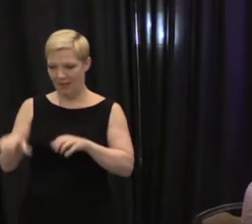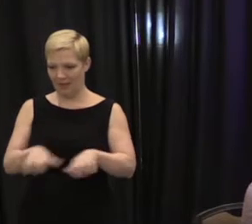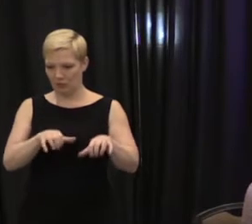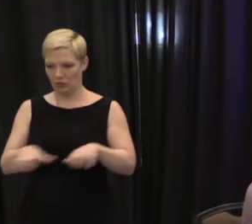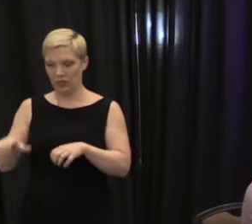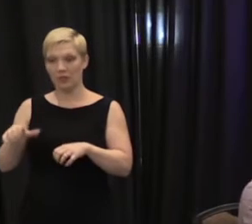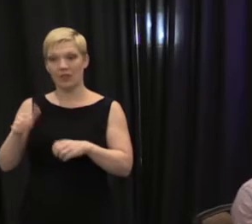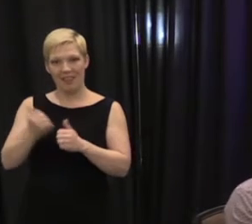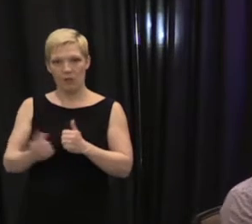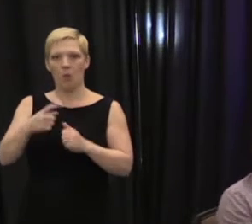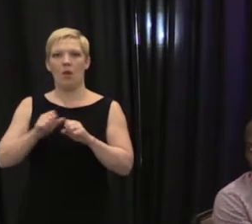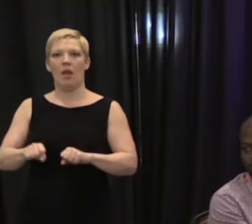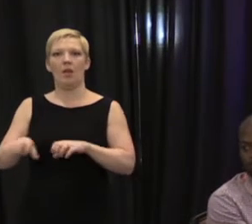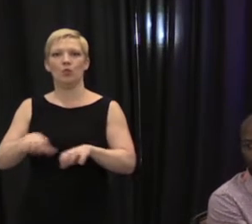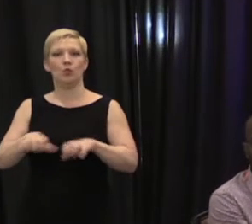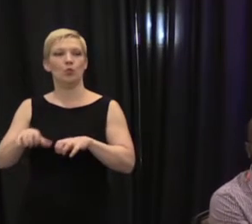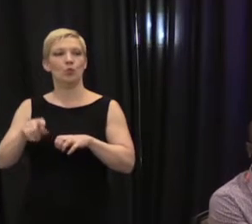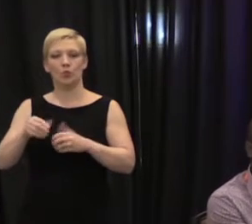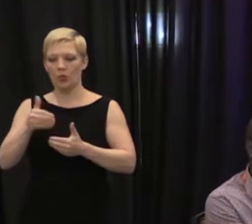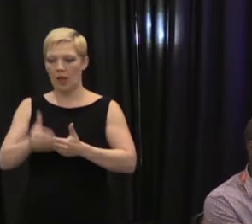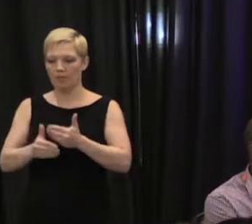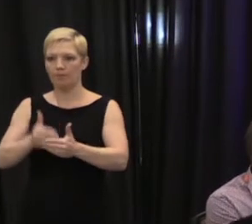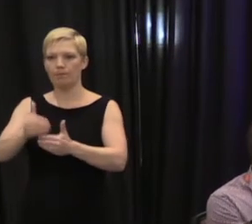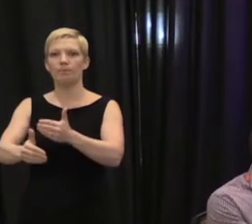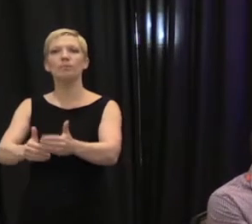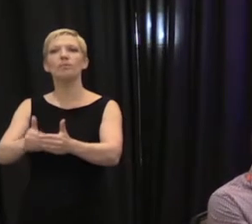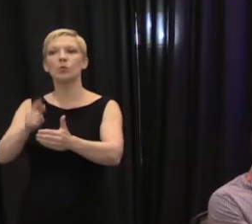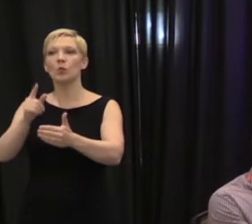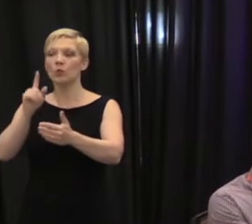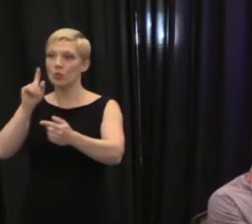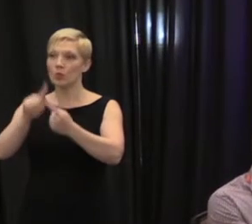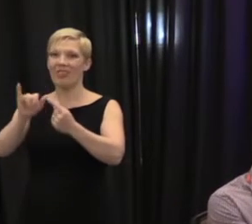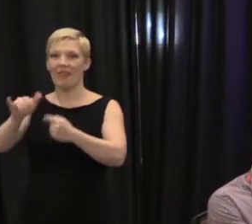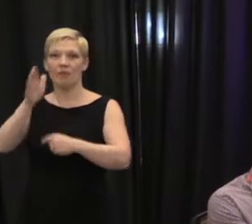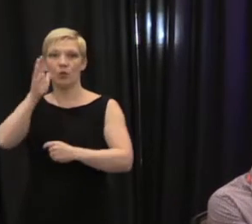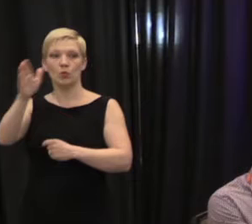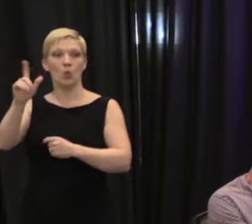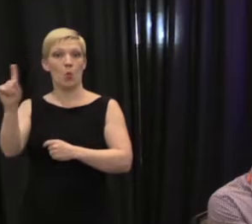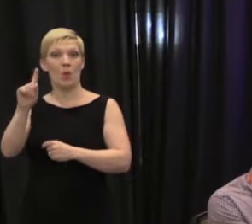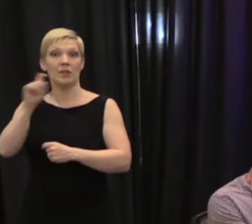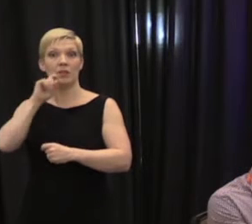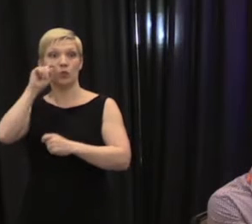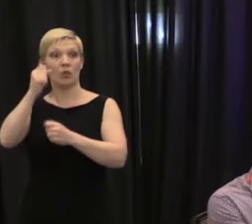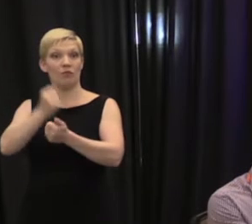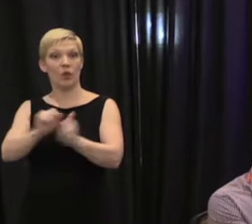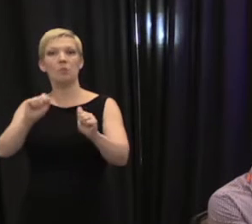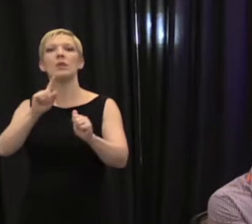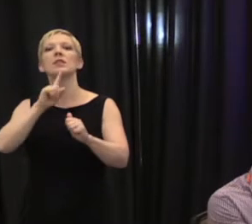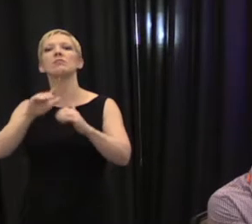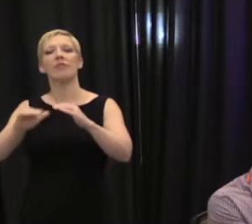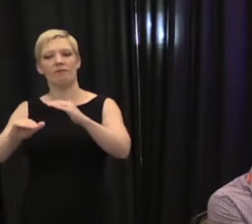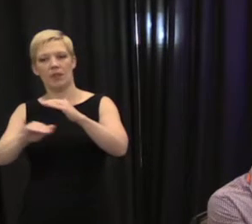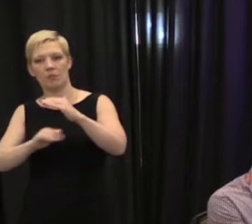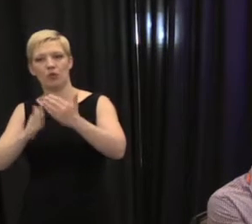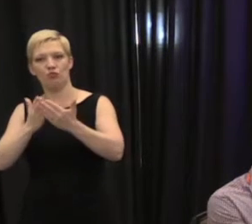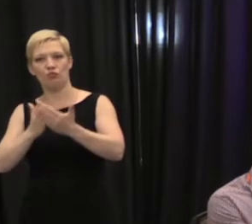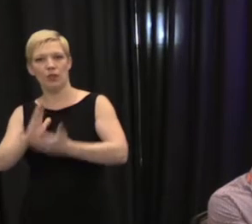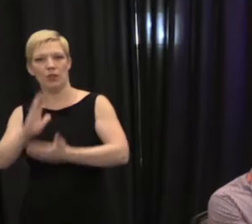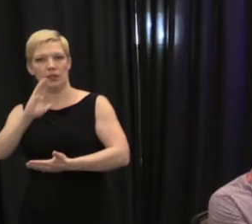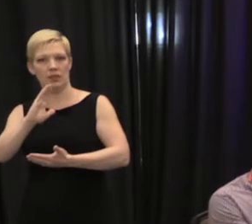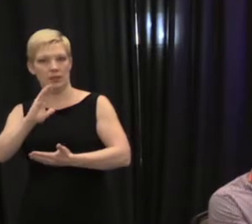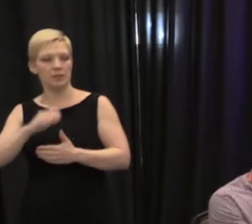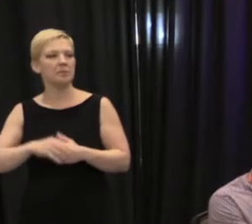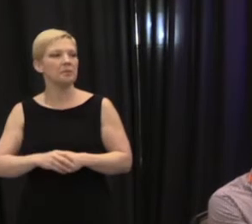move us toward a future where sexual freedom is a fundamental human right. So I'm going to begin on